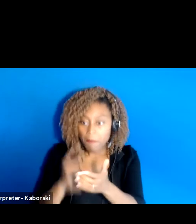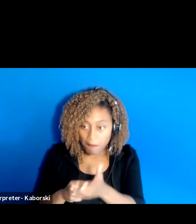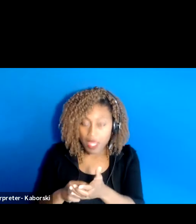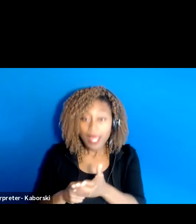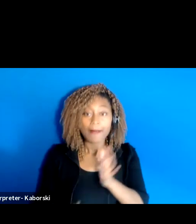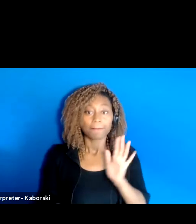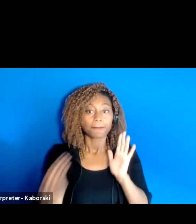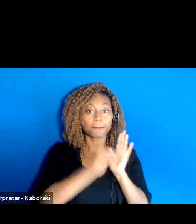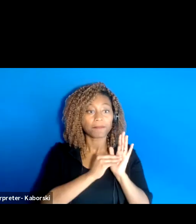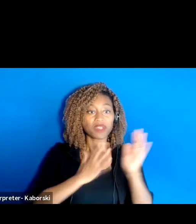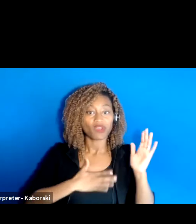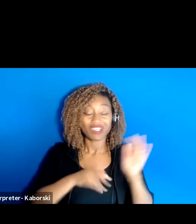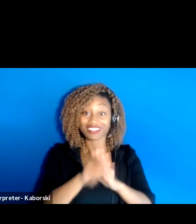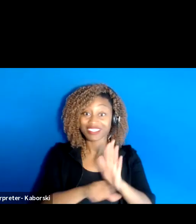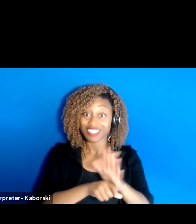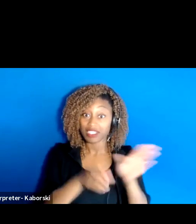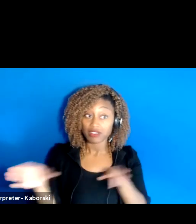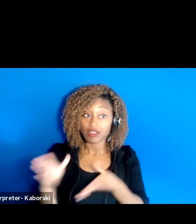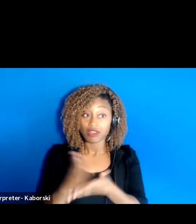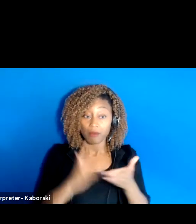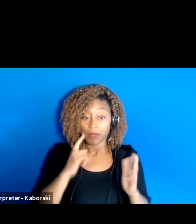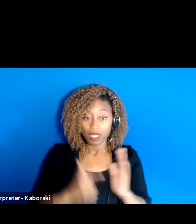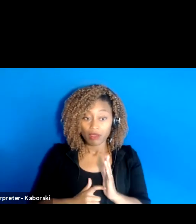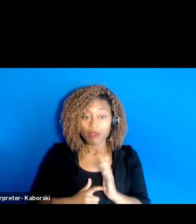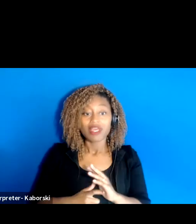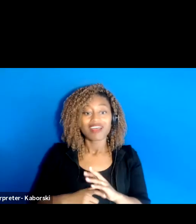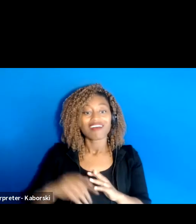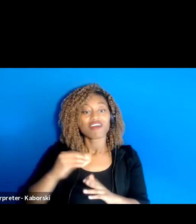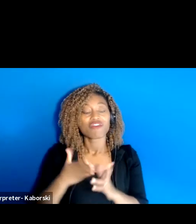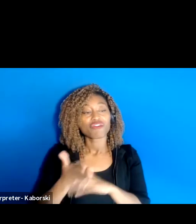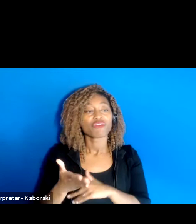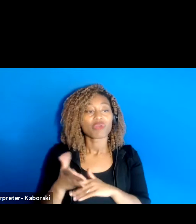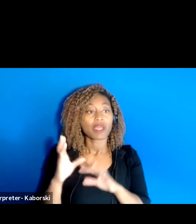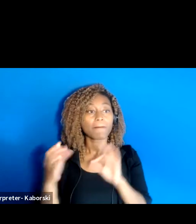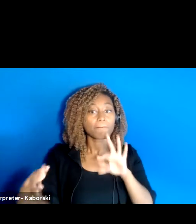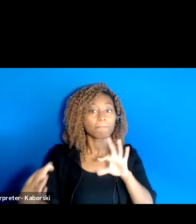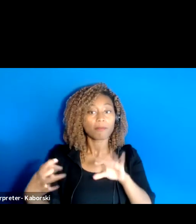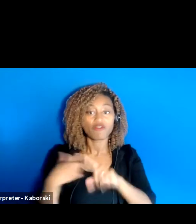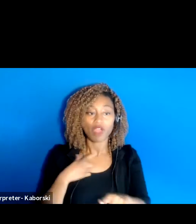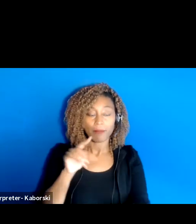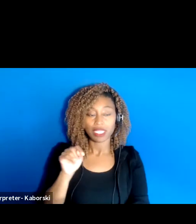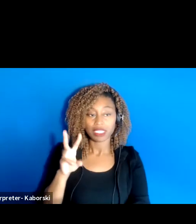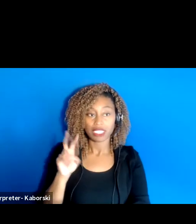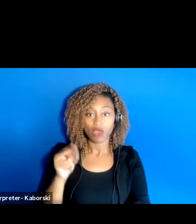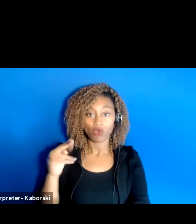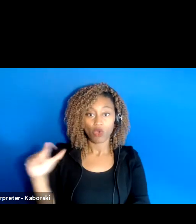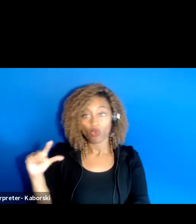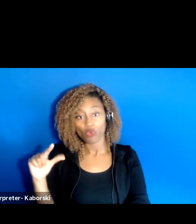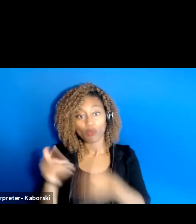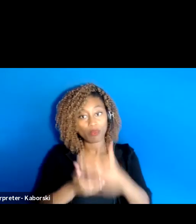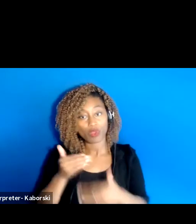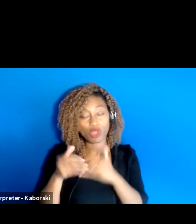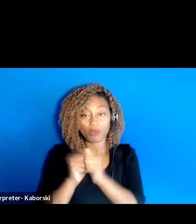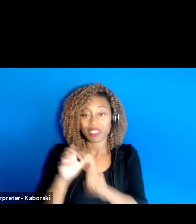then others were identified through input through a town hall process with Centers